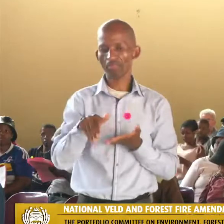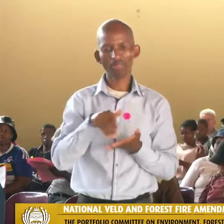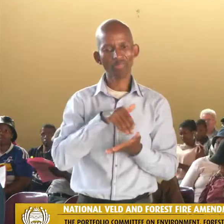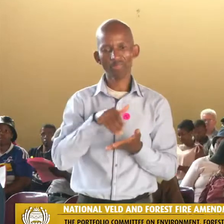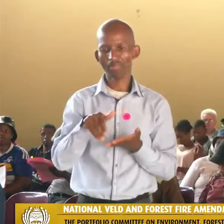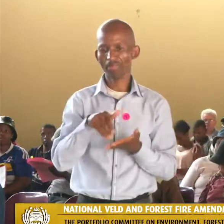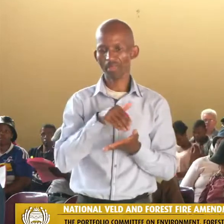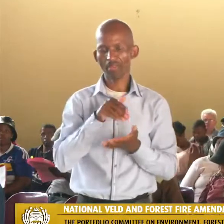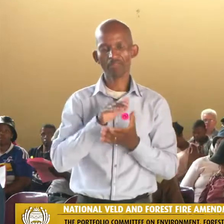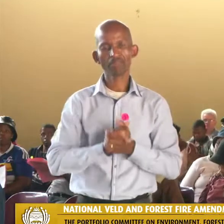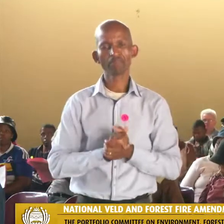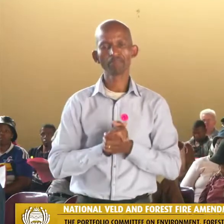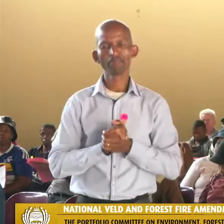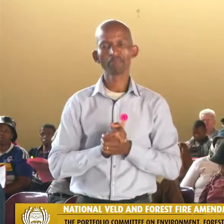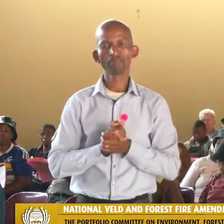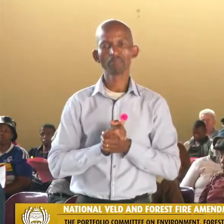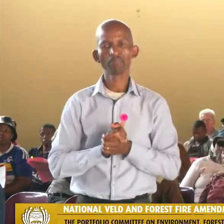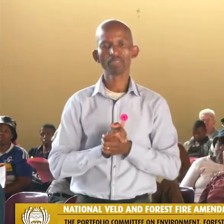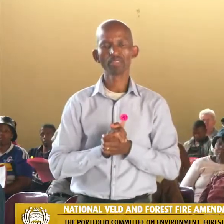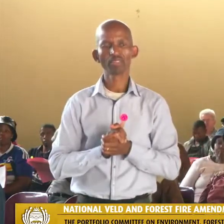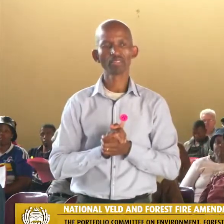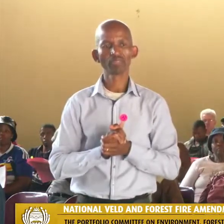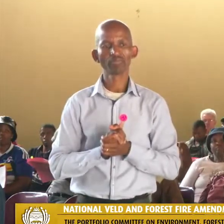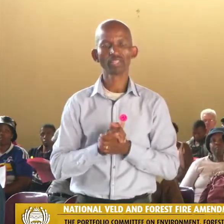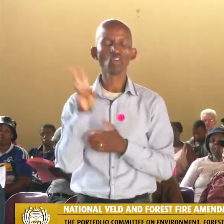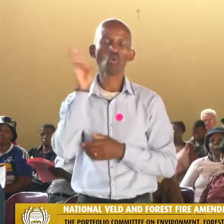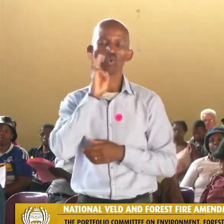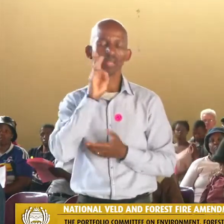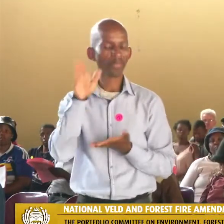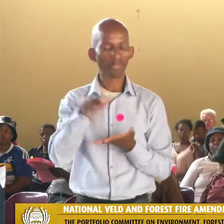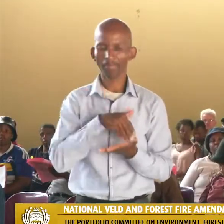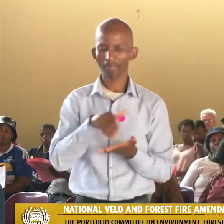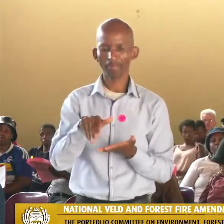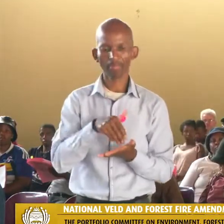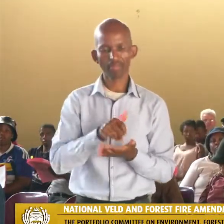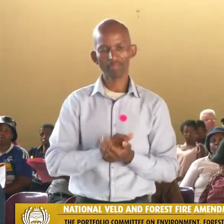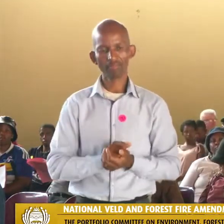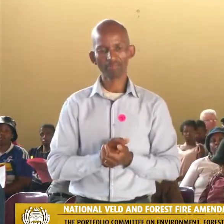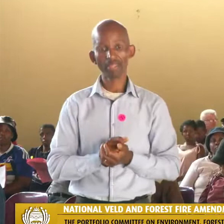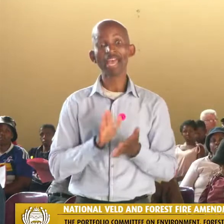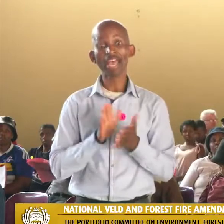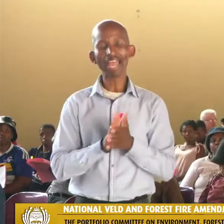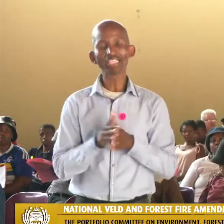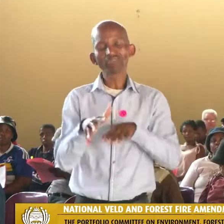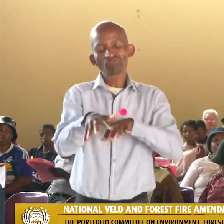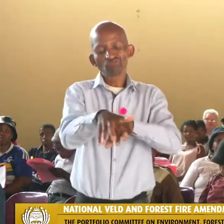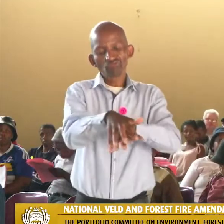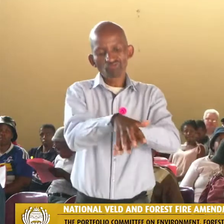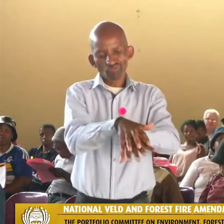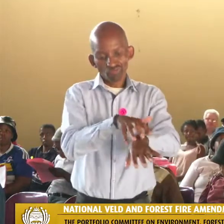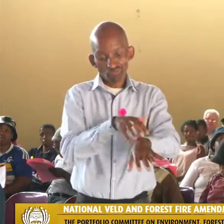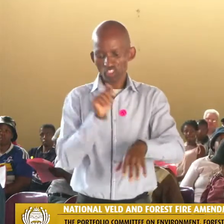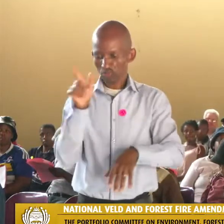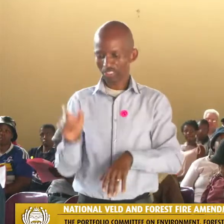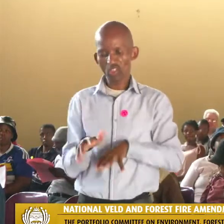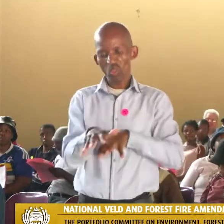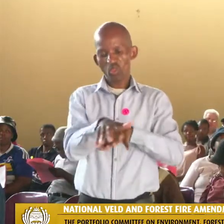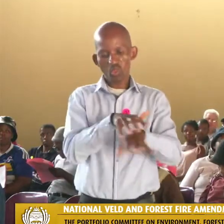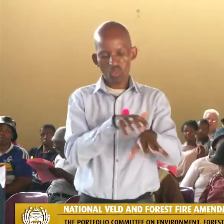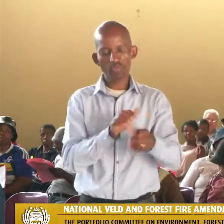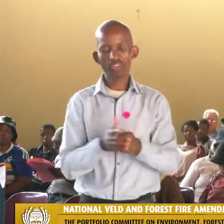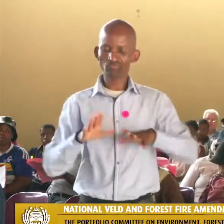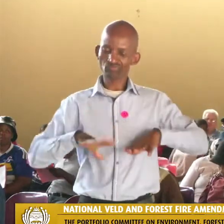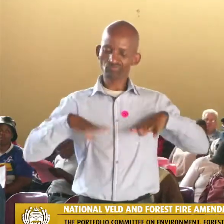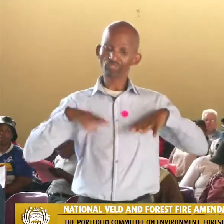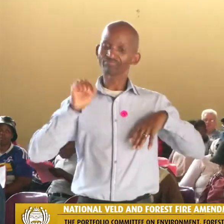70s, the 80s. They don't have electricity Le metsi. and water. Ene ba lema ke balemi batho bao ke barui.